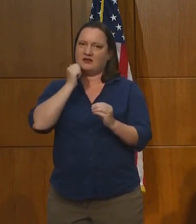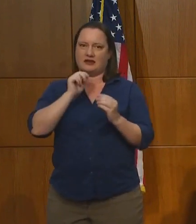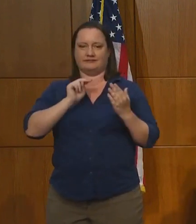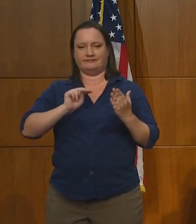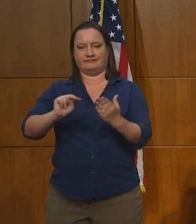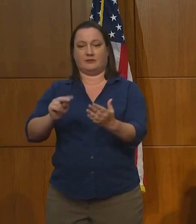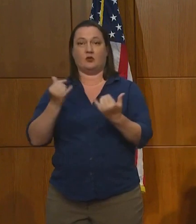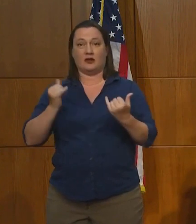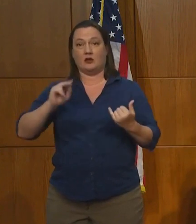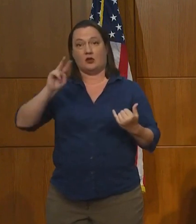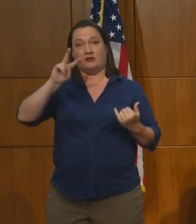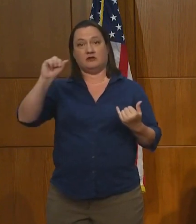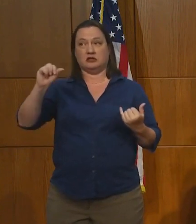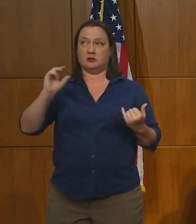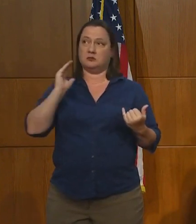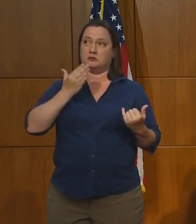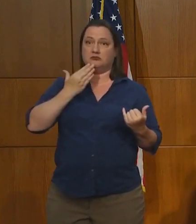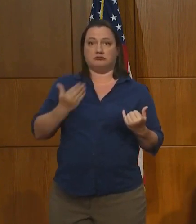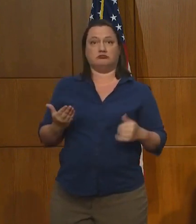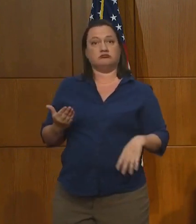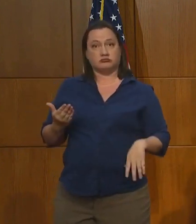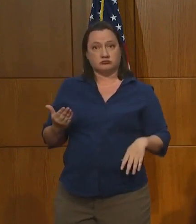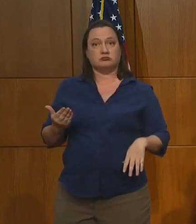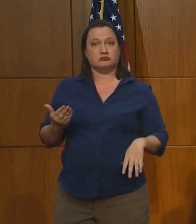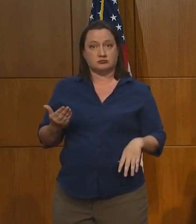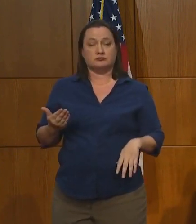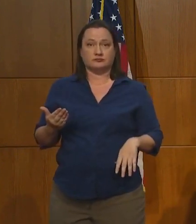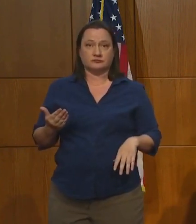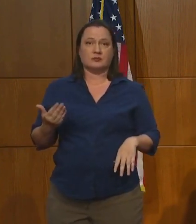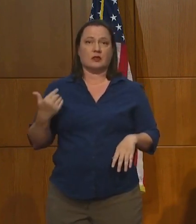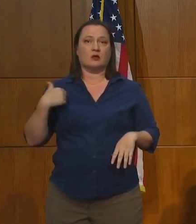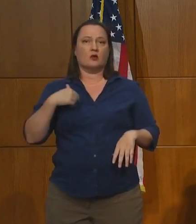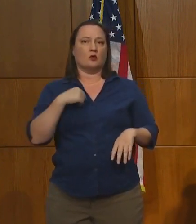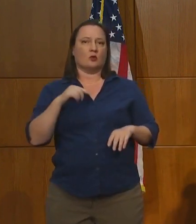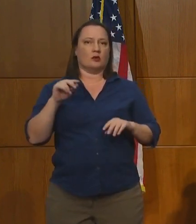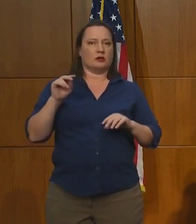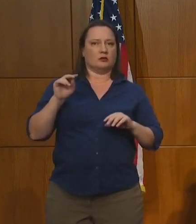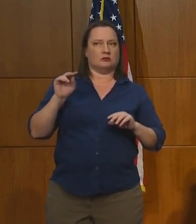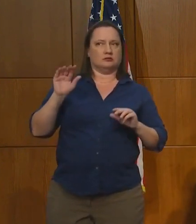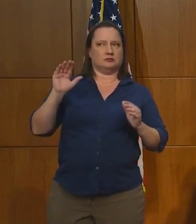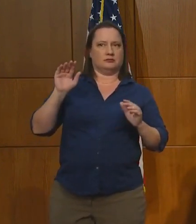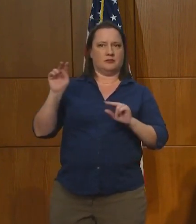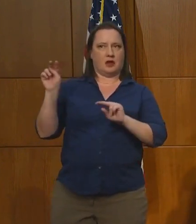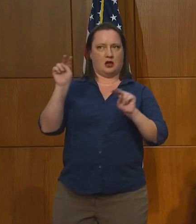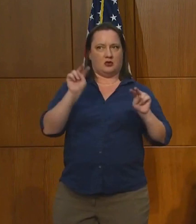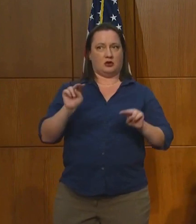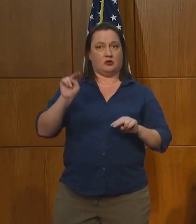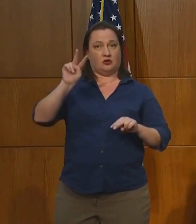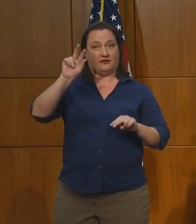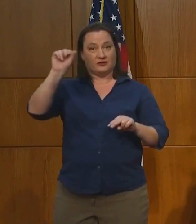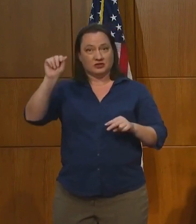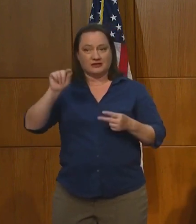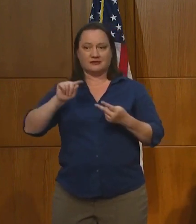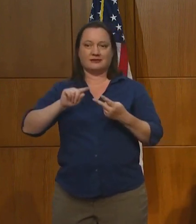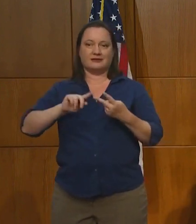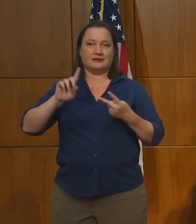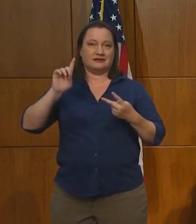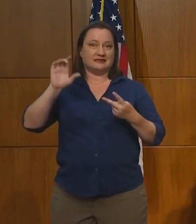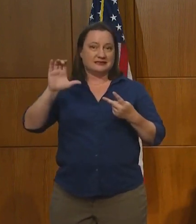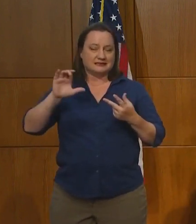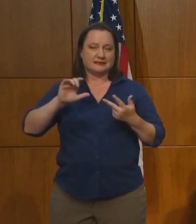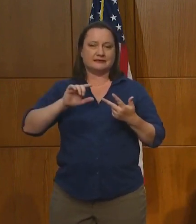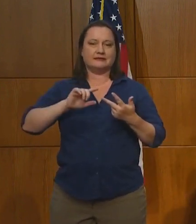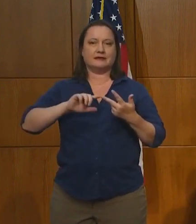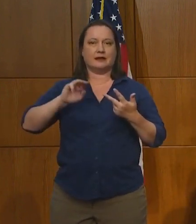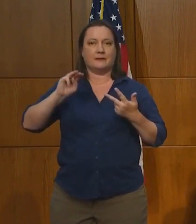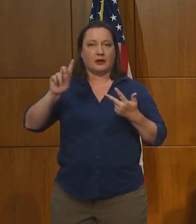Northern Virginia's numbers look very good. We're watching not only what is happening in Northern Virginia, but also what's happening in the District of Columbia,